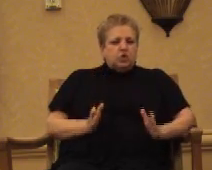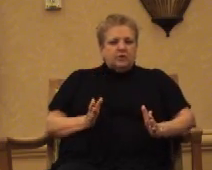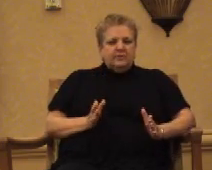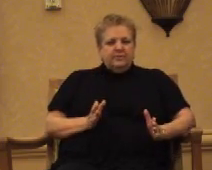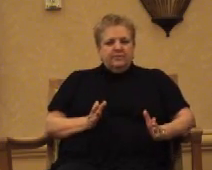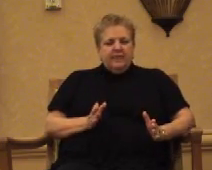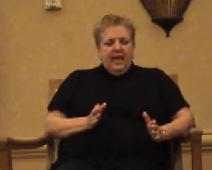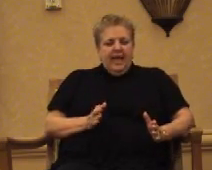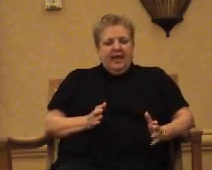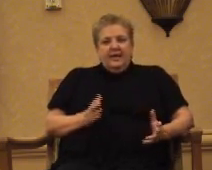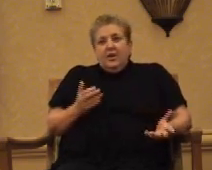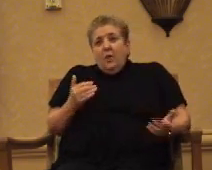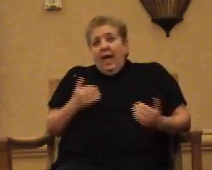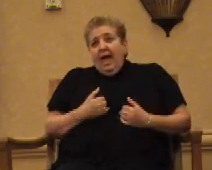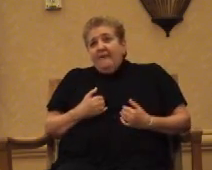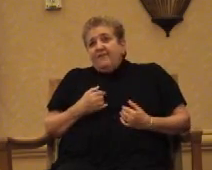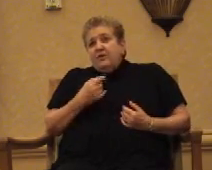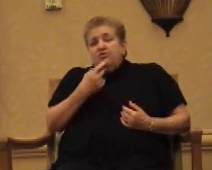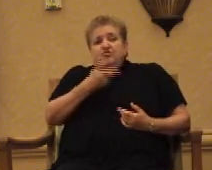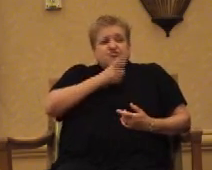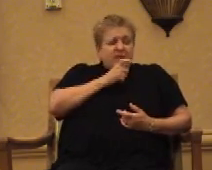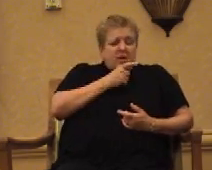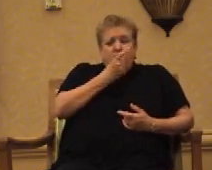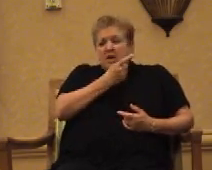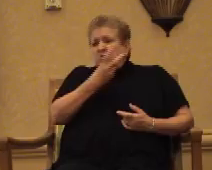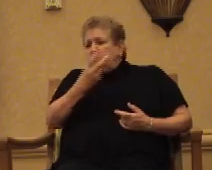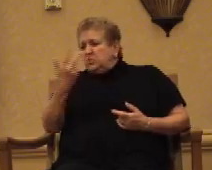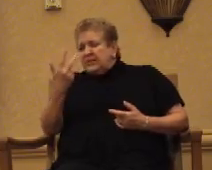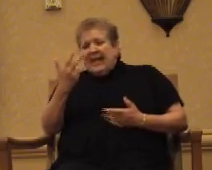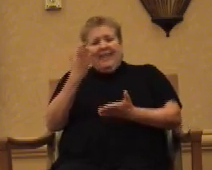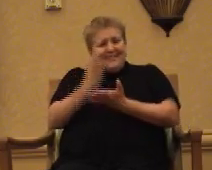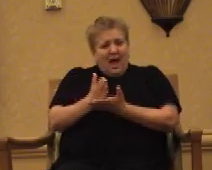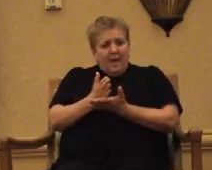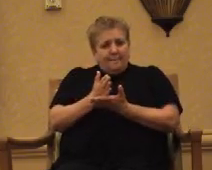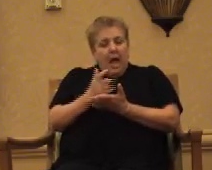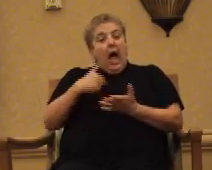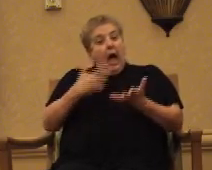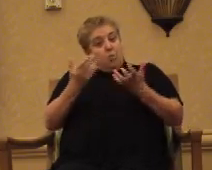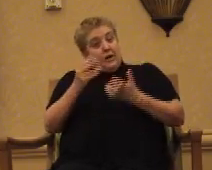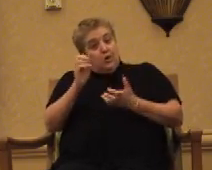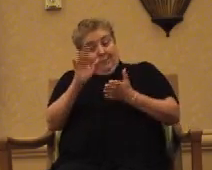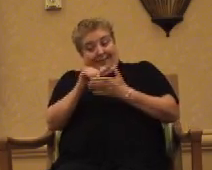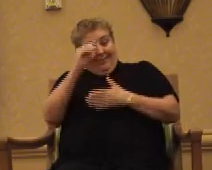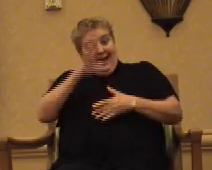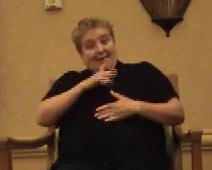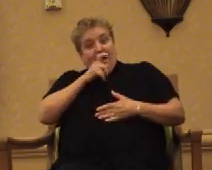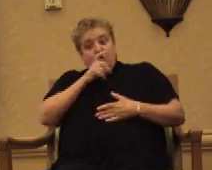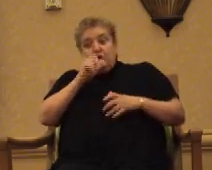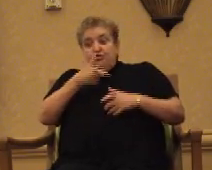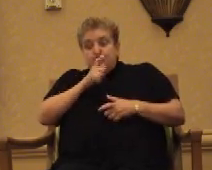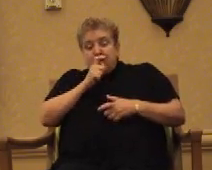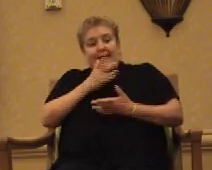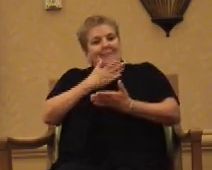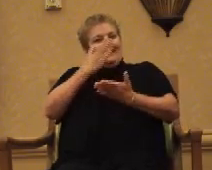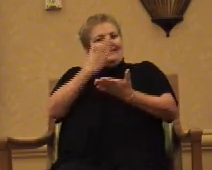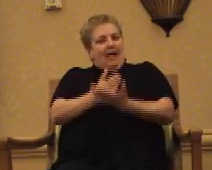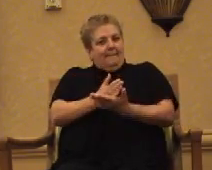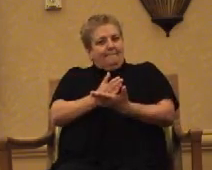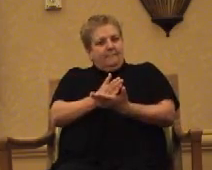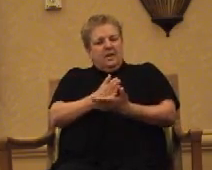2, have 3, and stop. I wanted to be the guy who could stop. And I just felt like the biggest loser,